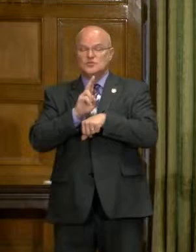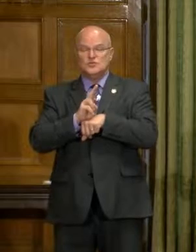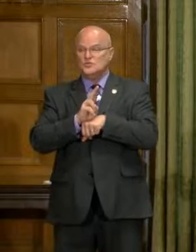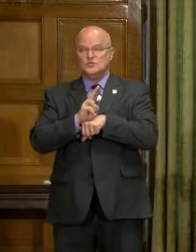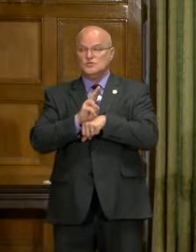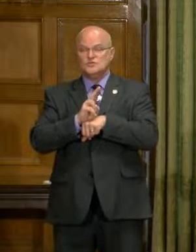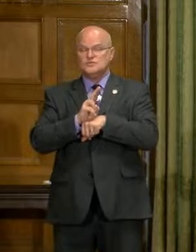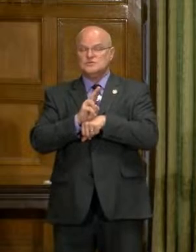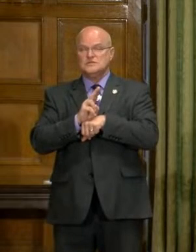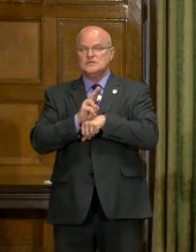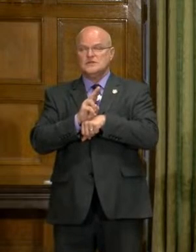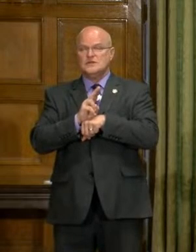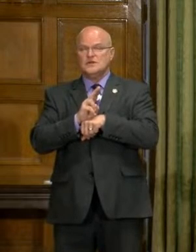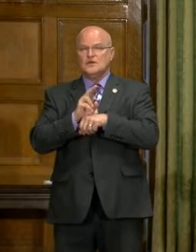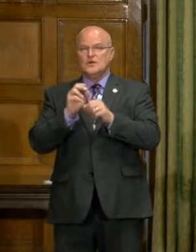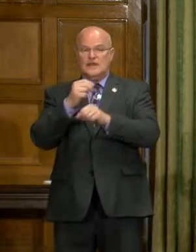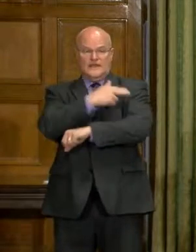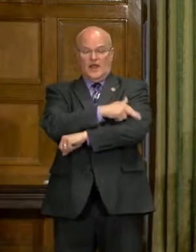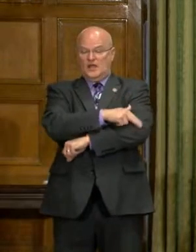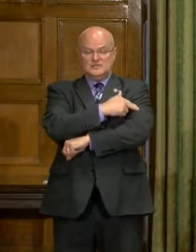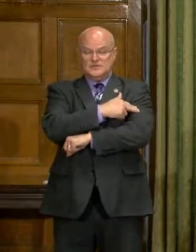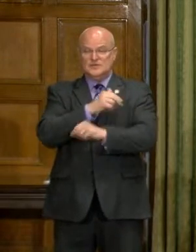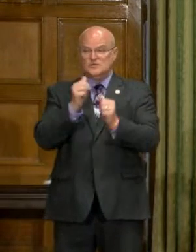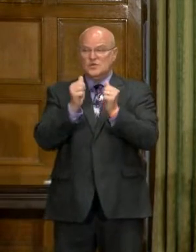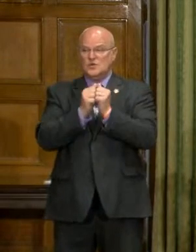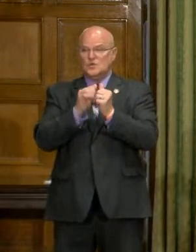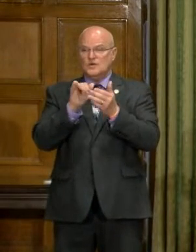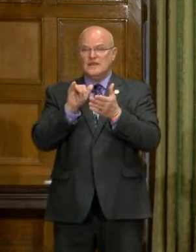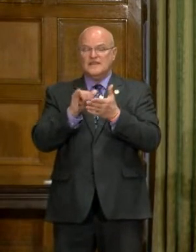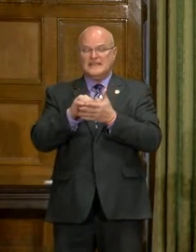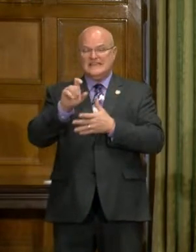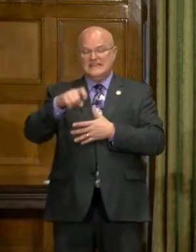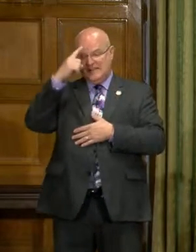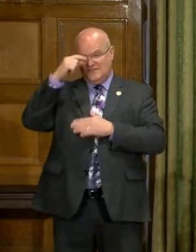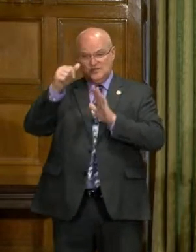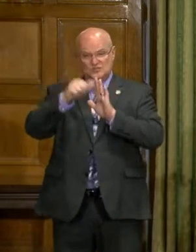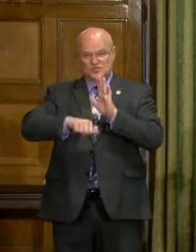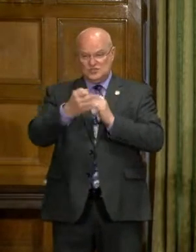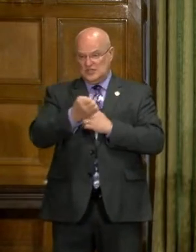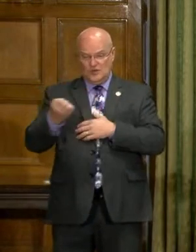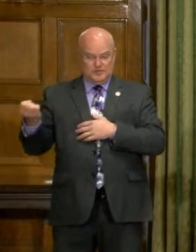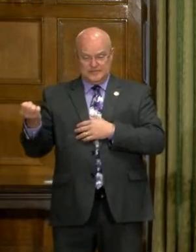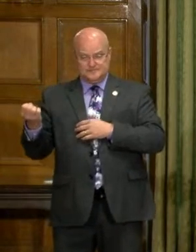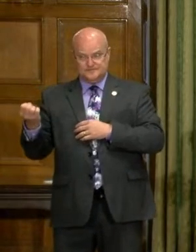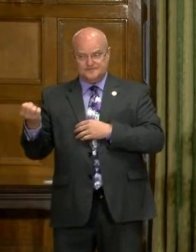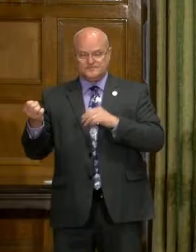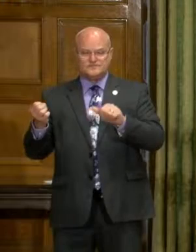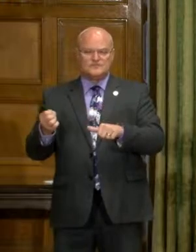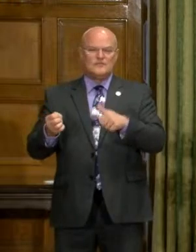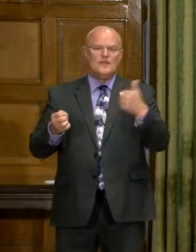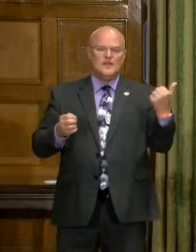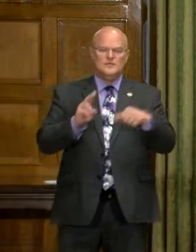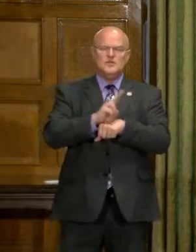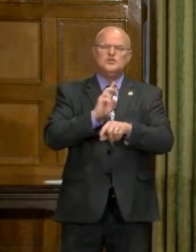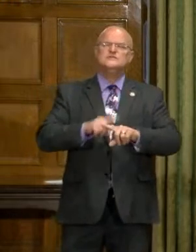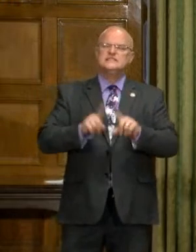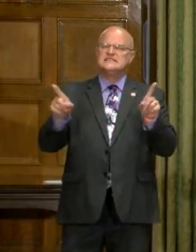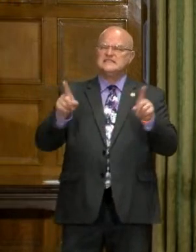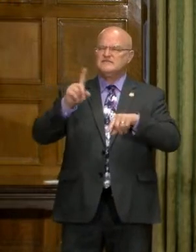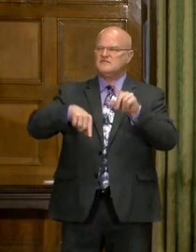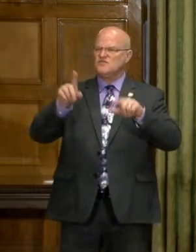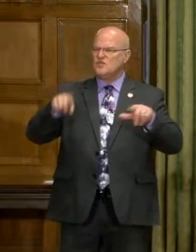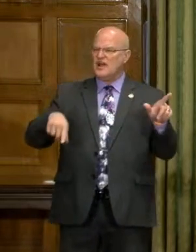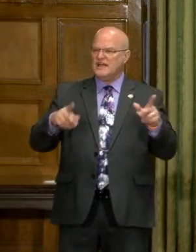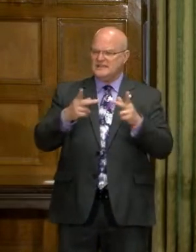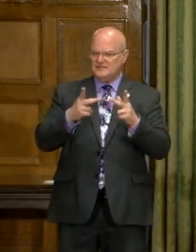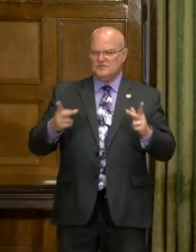in the hospitals with the need for surgical equipment. Others can be used in a different